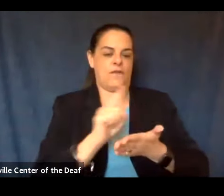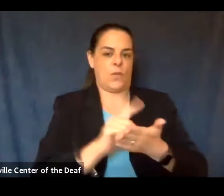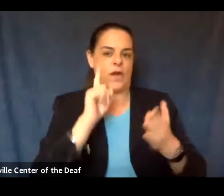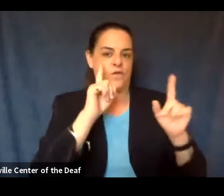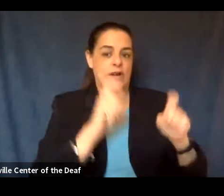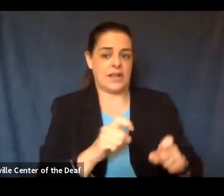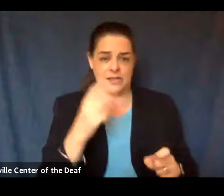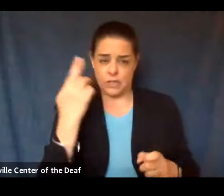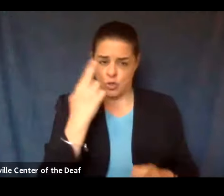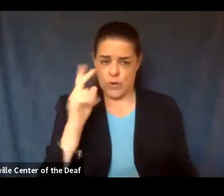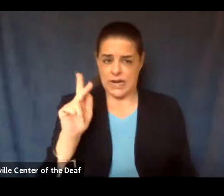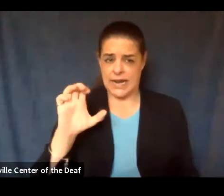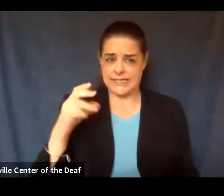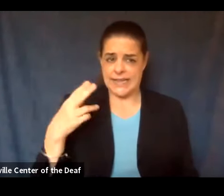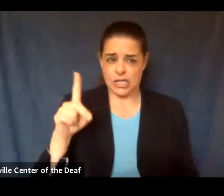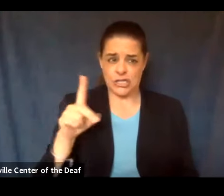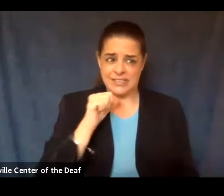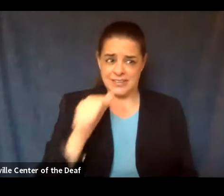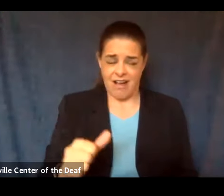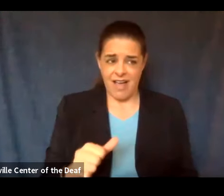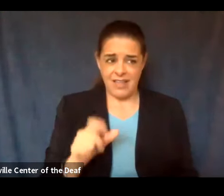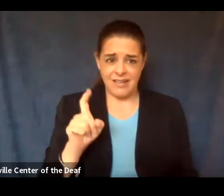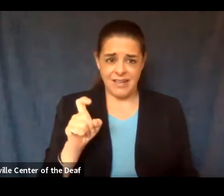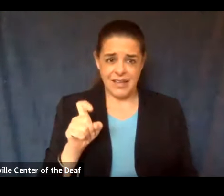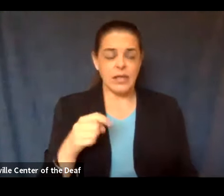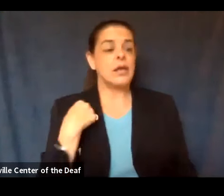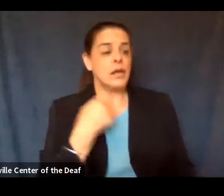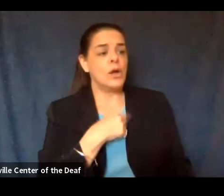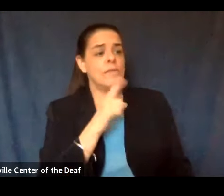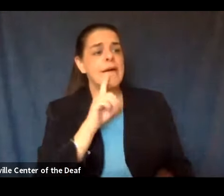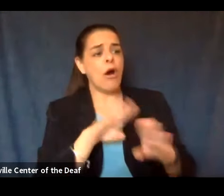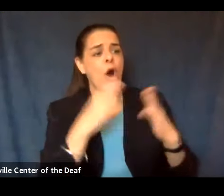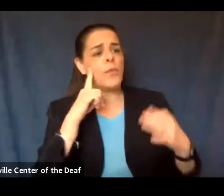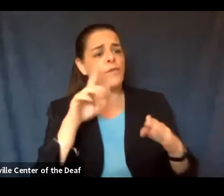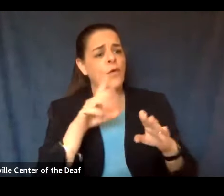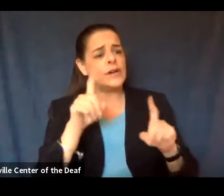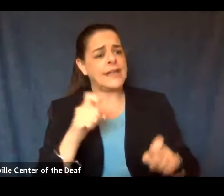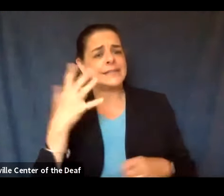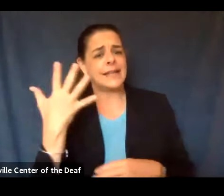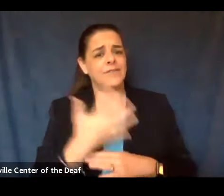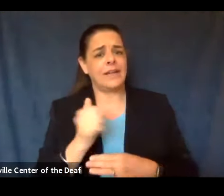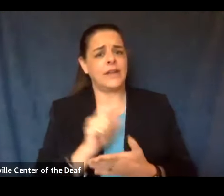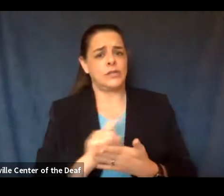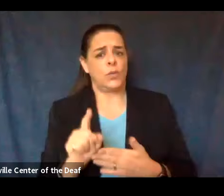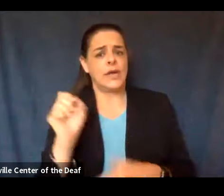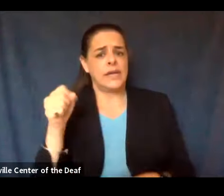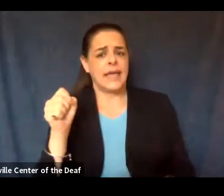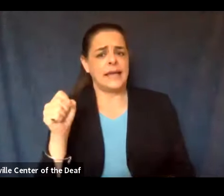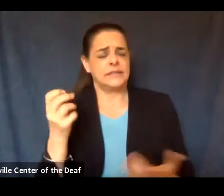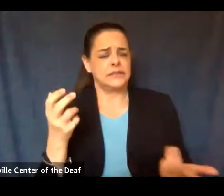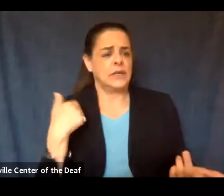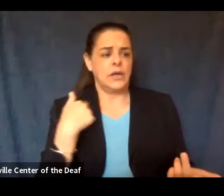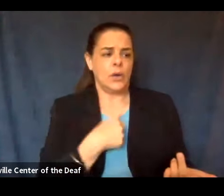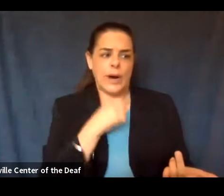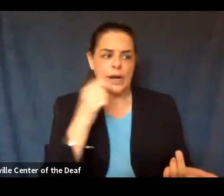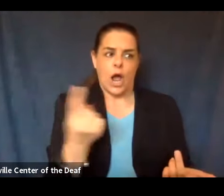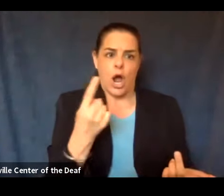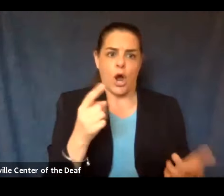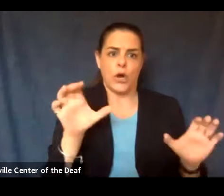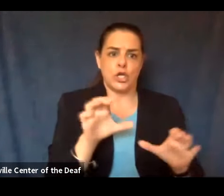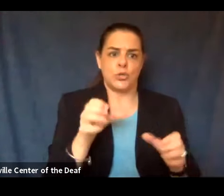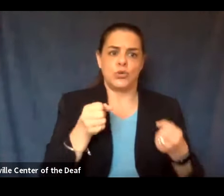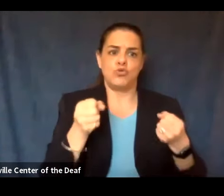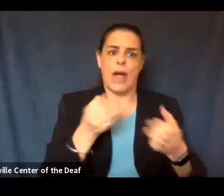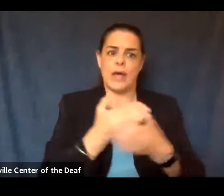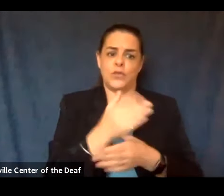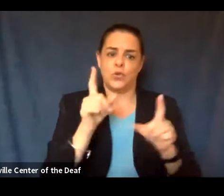why KCHD has not been? We are open for testing 5 days a week. We aren't always doing drive-through